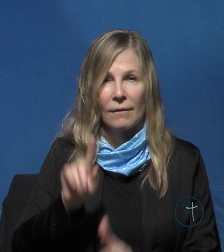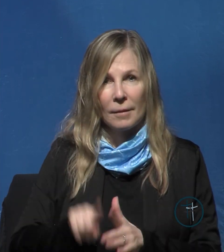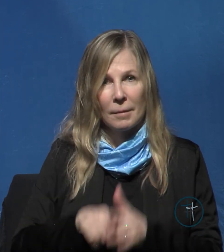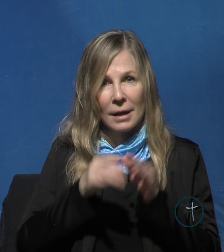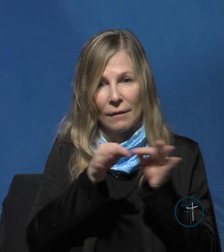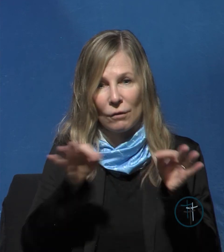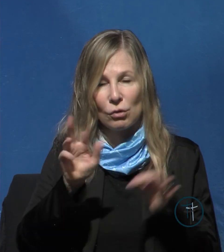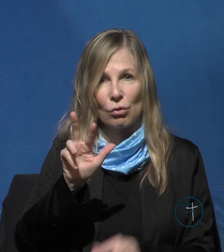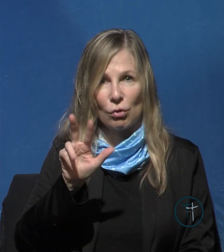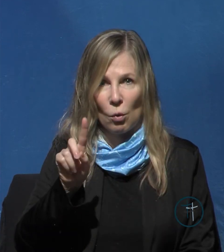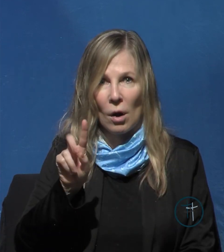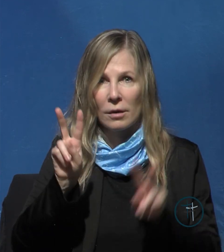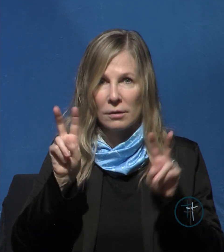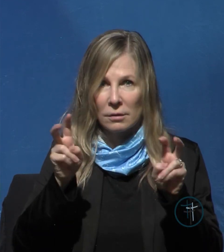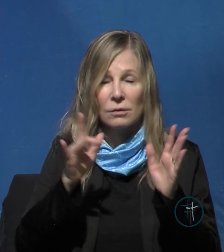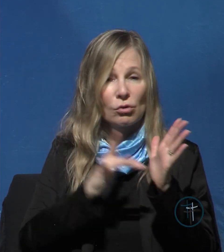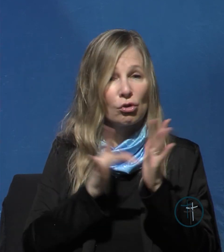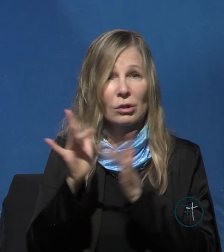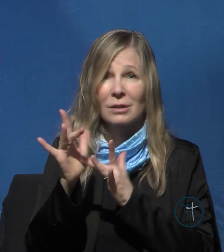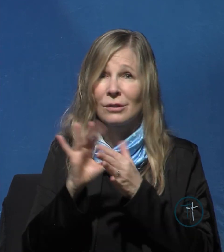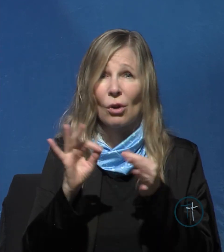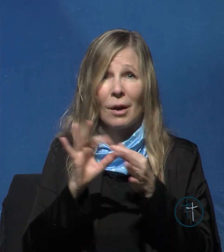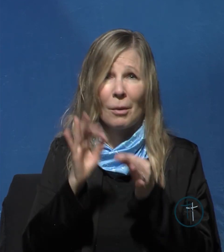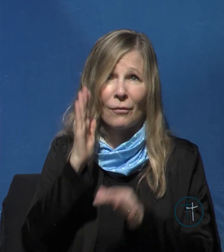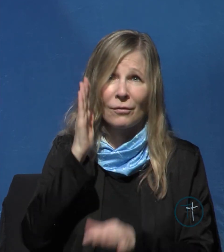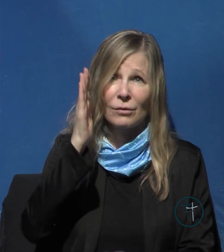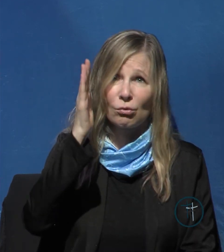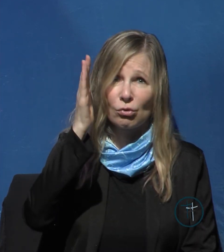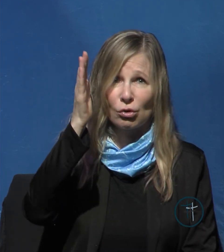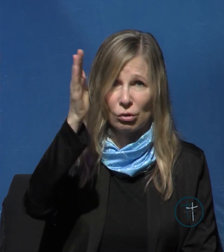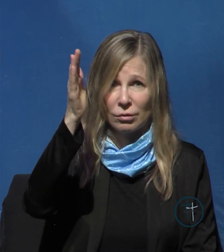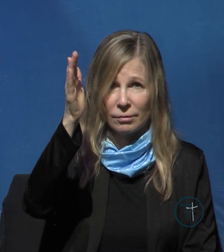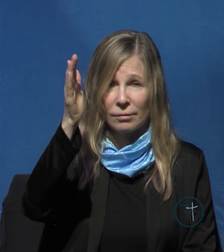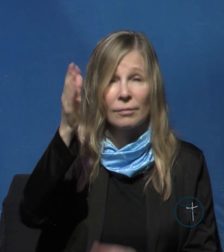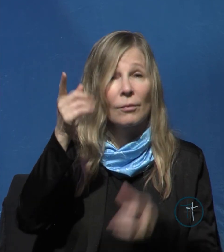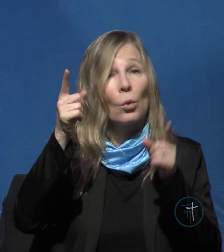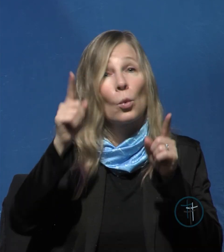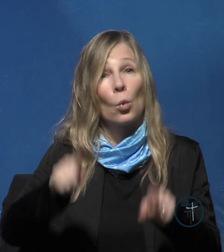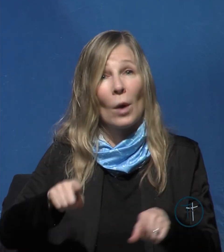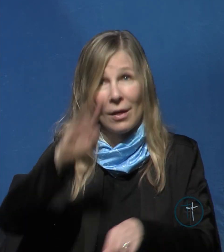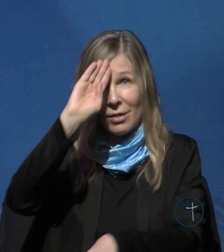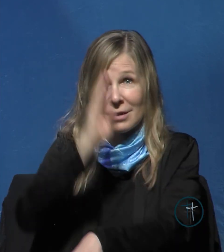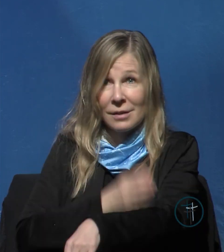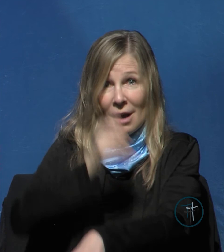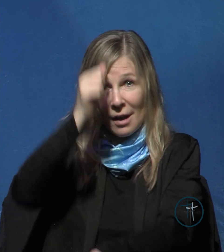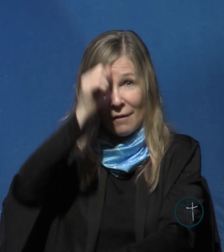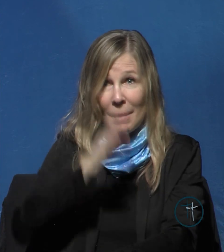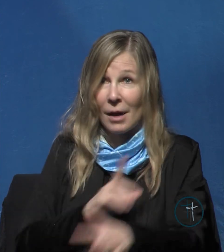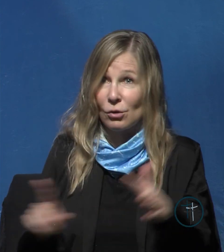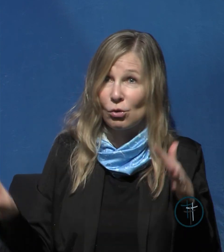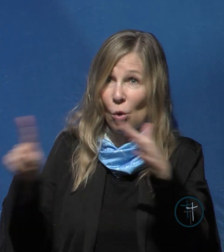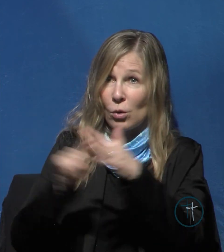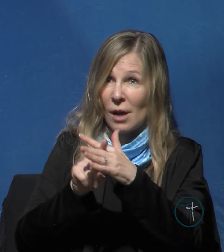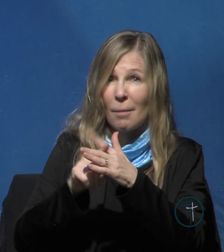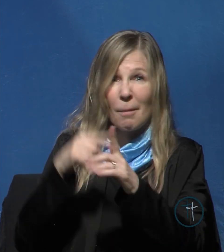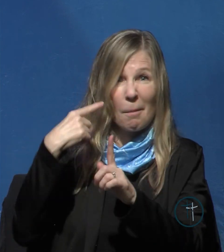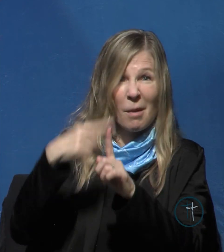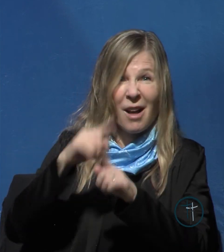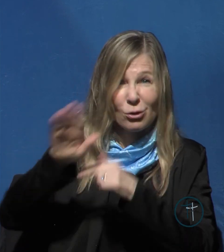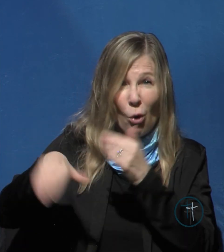beginning at verse 31, Jesus is talking about the future. But when the Son of Man comes in his glory and all the angels with